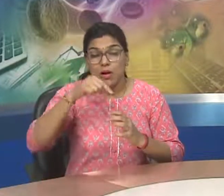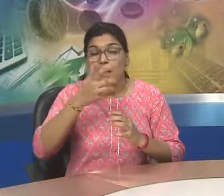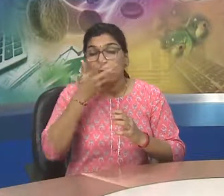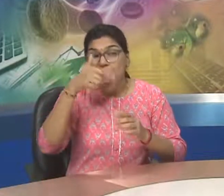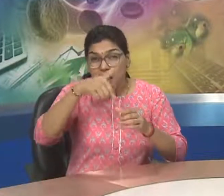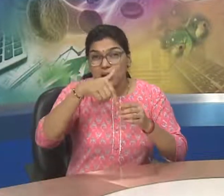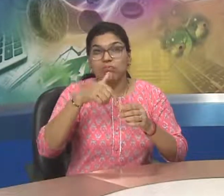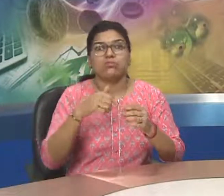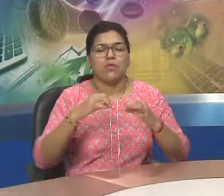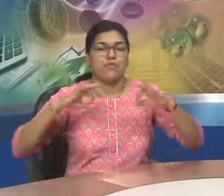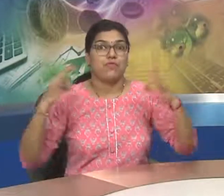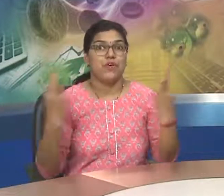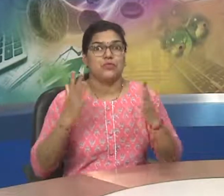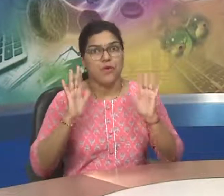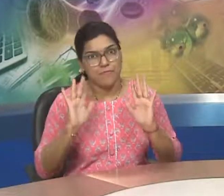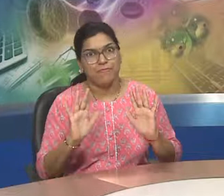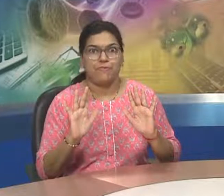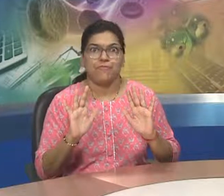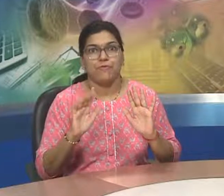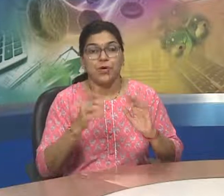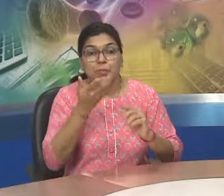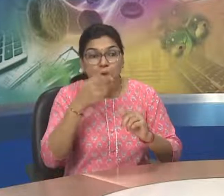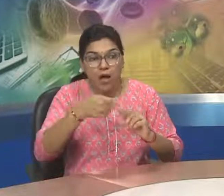planet's surface.